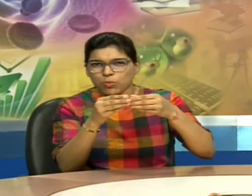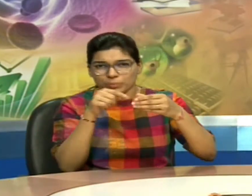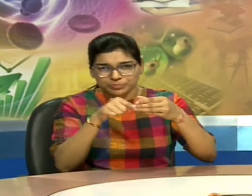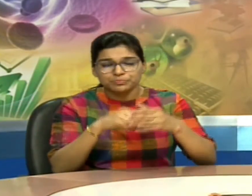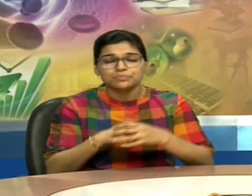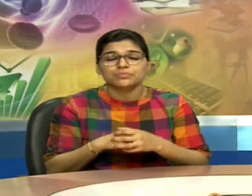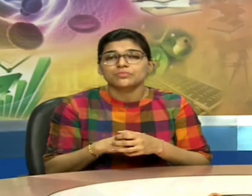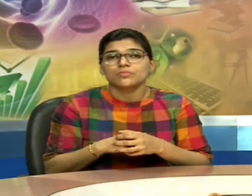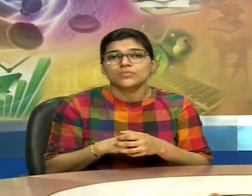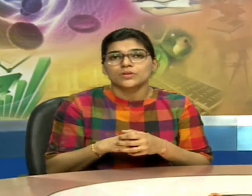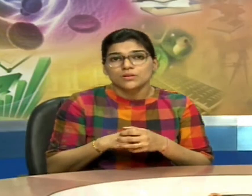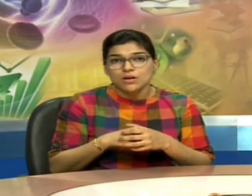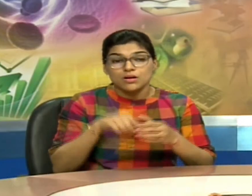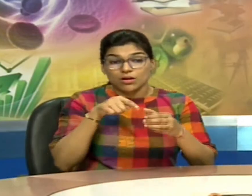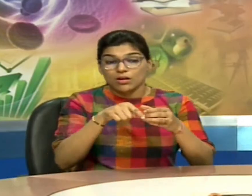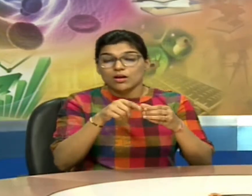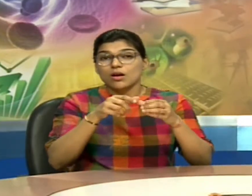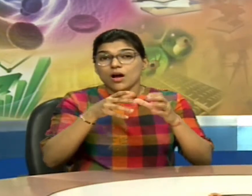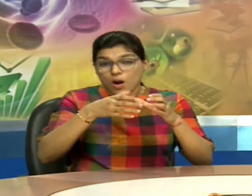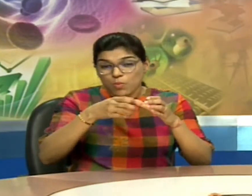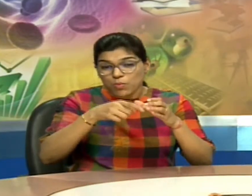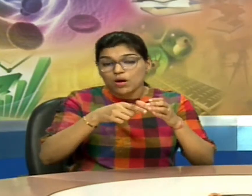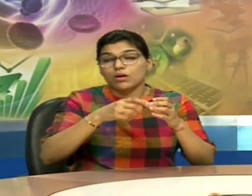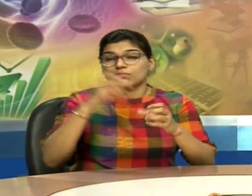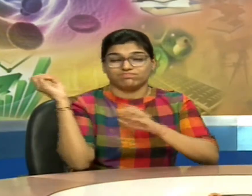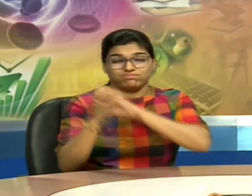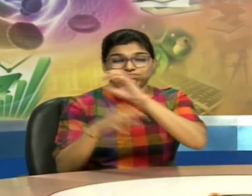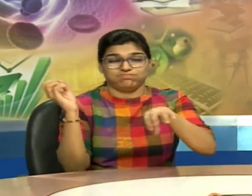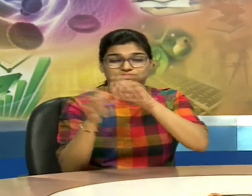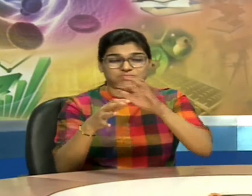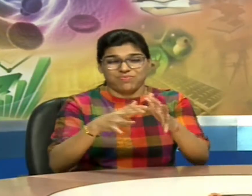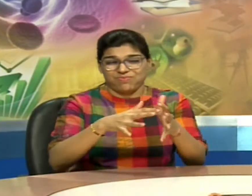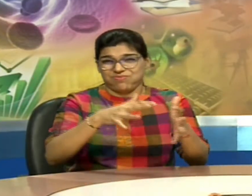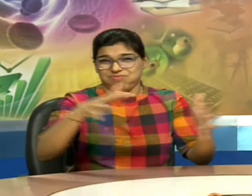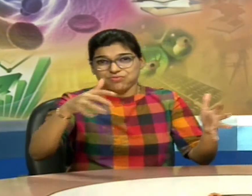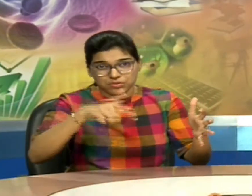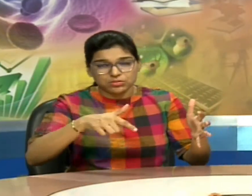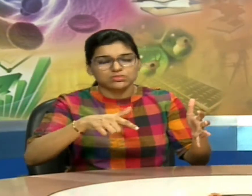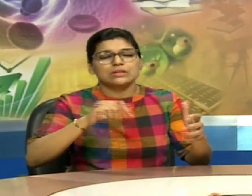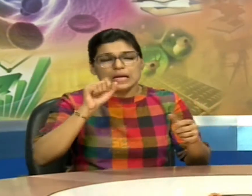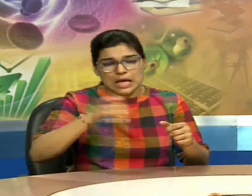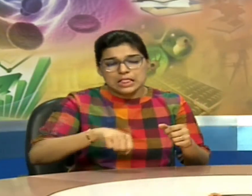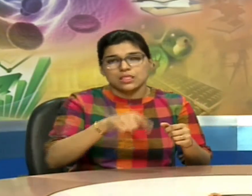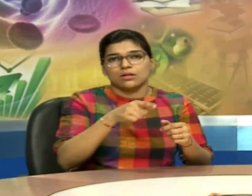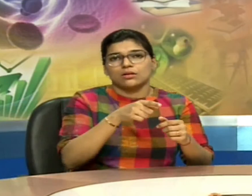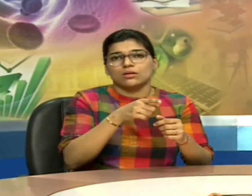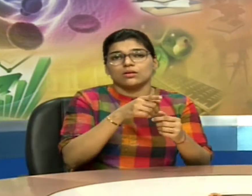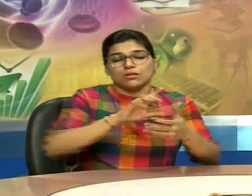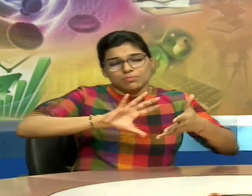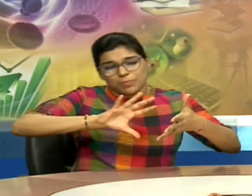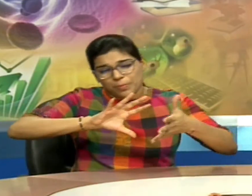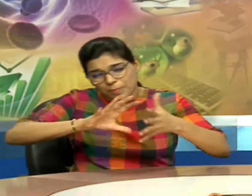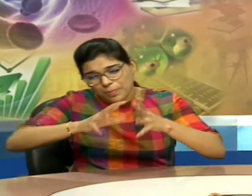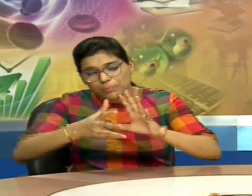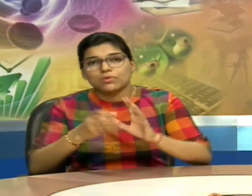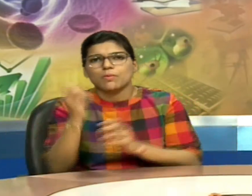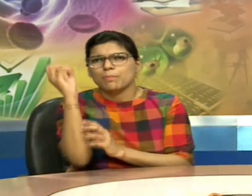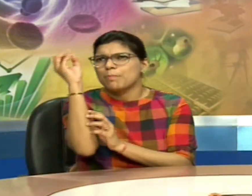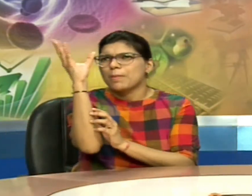different drinks which comes in the can. We, after drinking that cold drink, we throw this